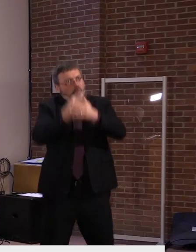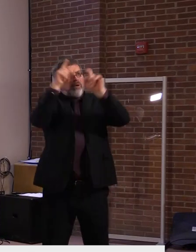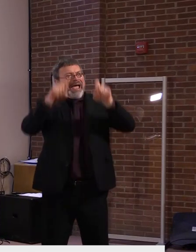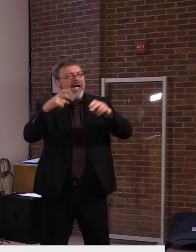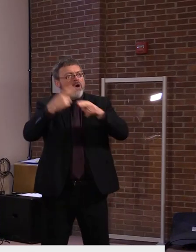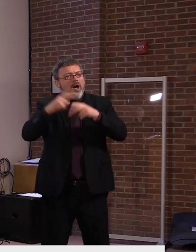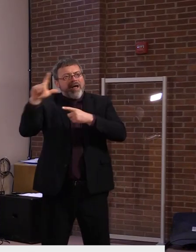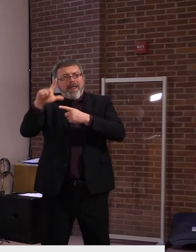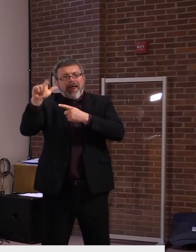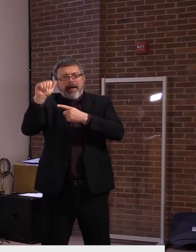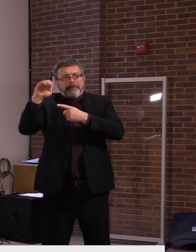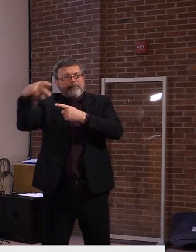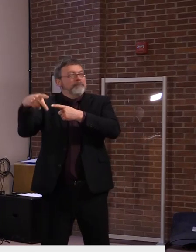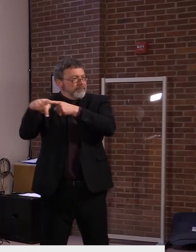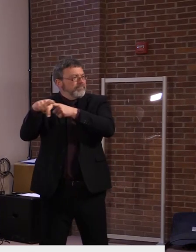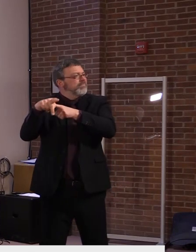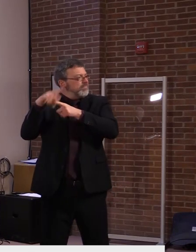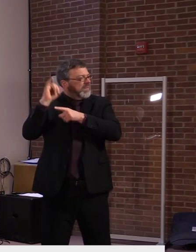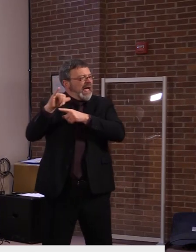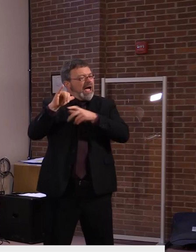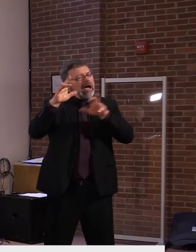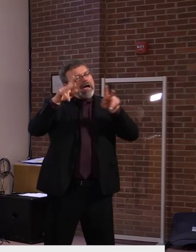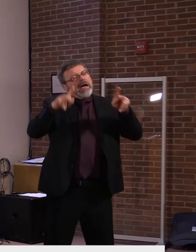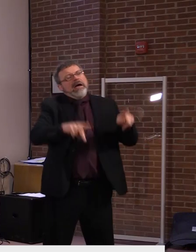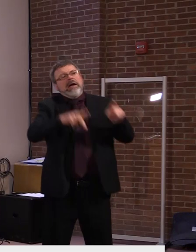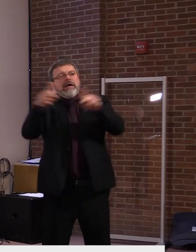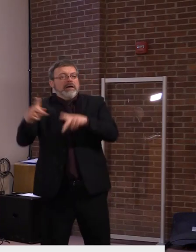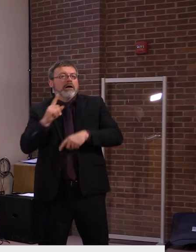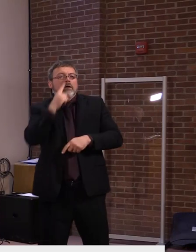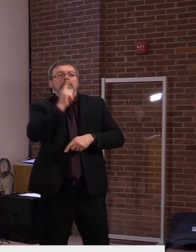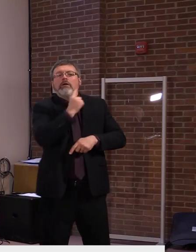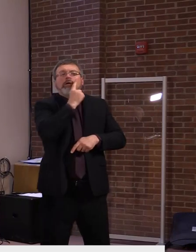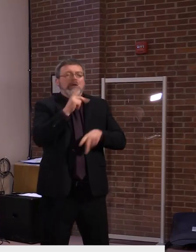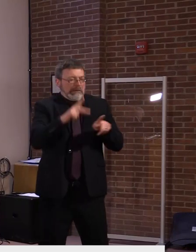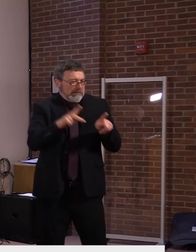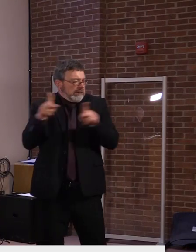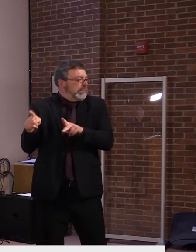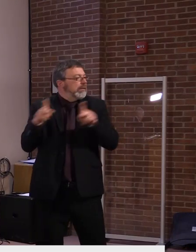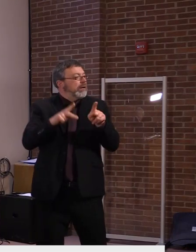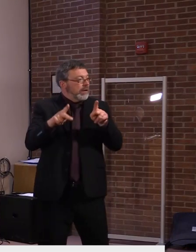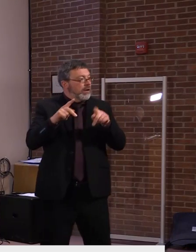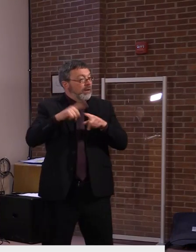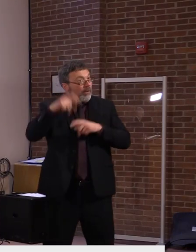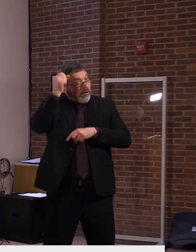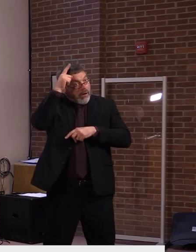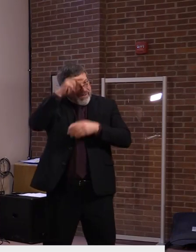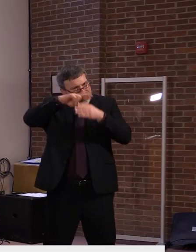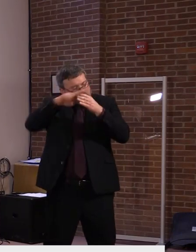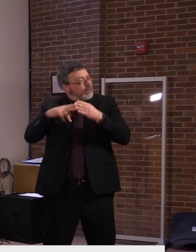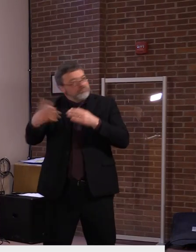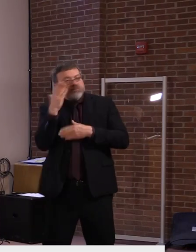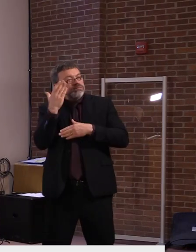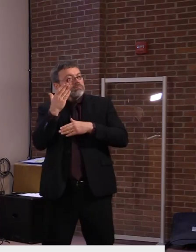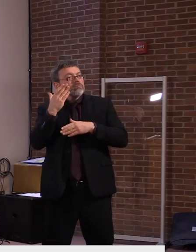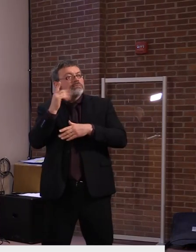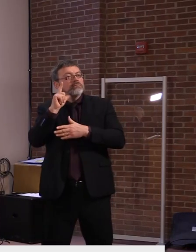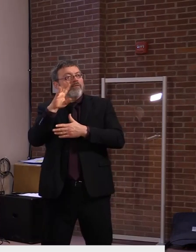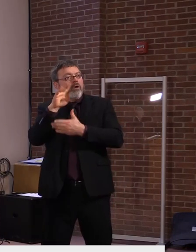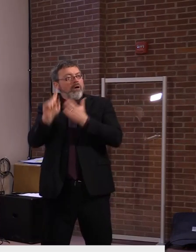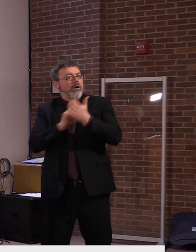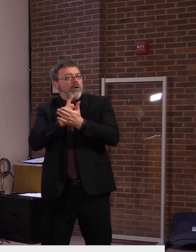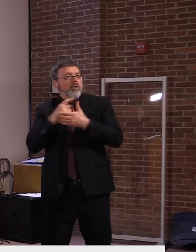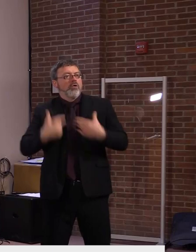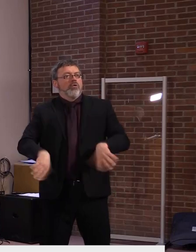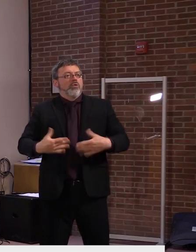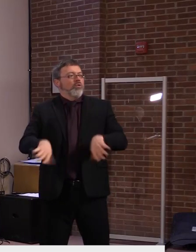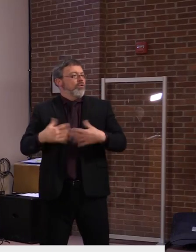the same accuracy as PCR tests, but have a quicker turnaround time. As I mentioned last